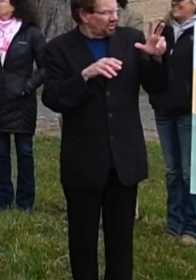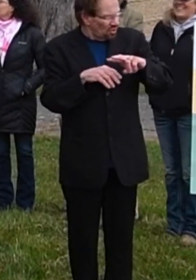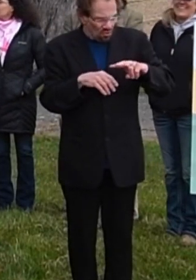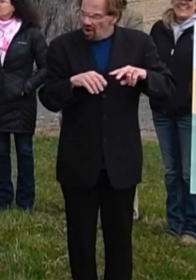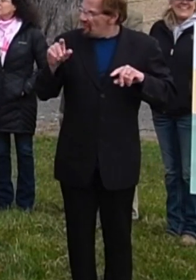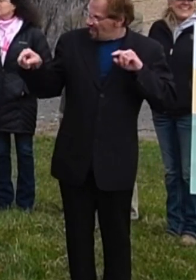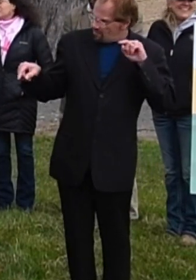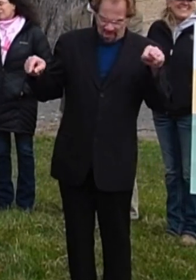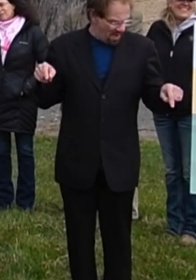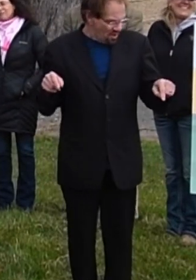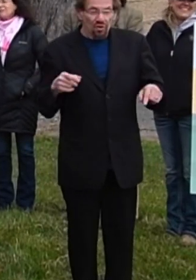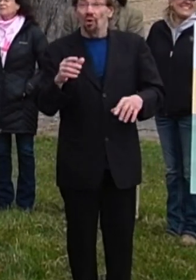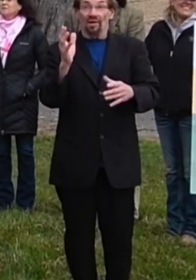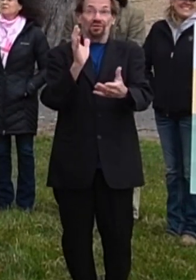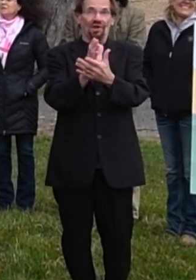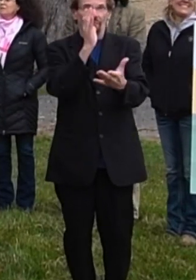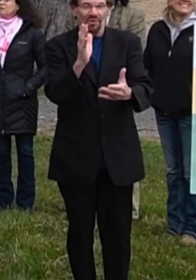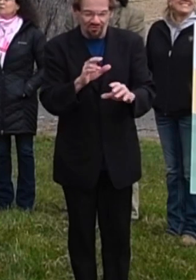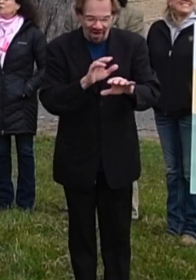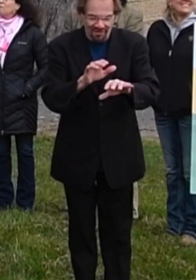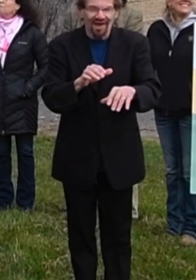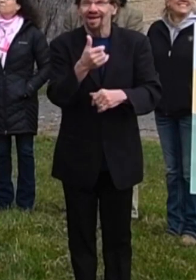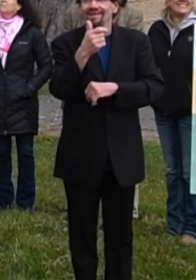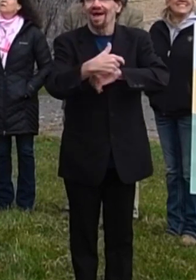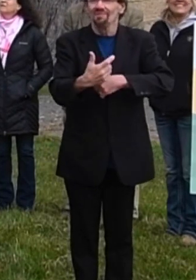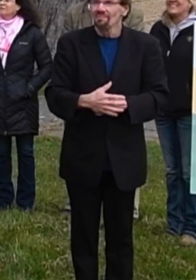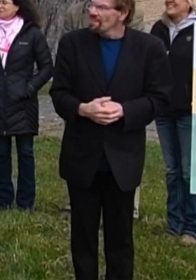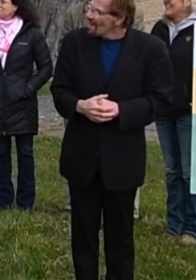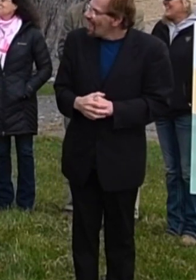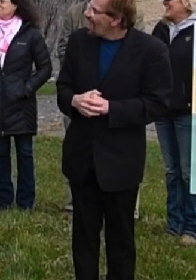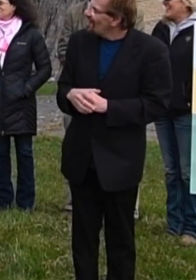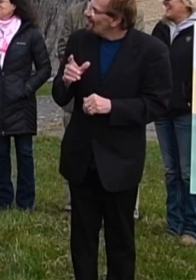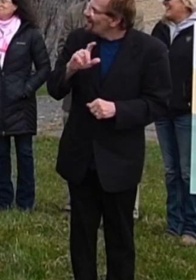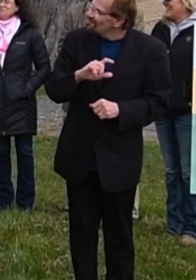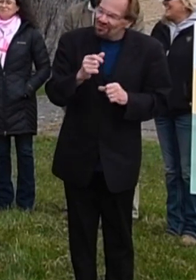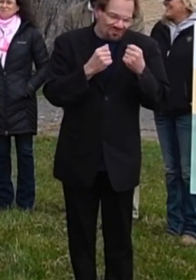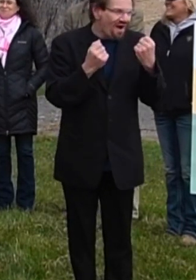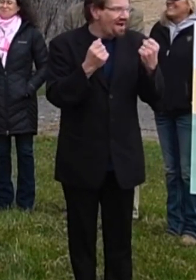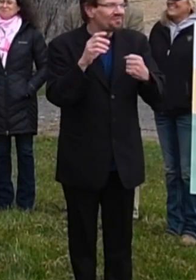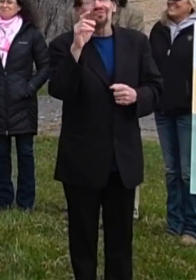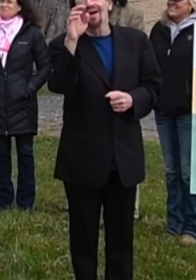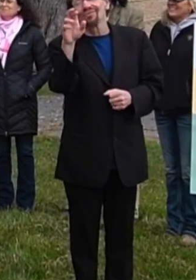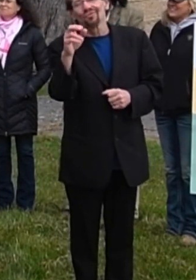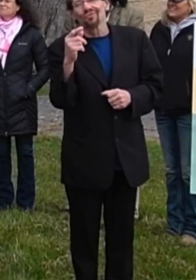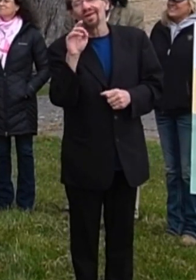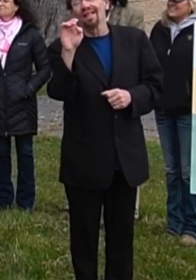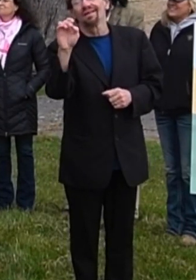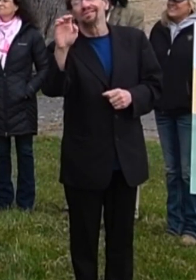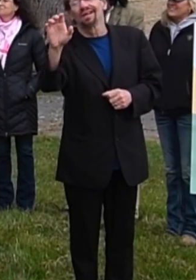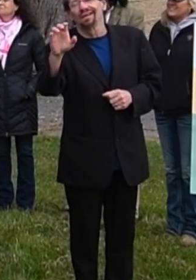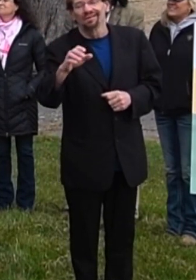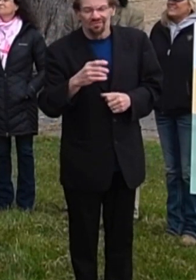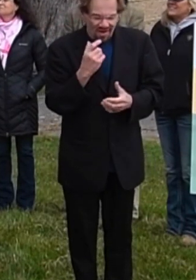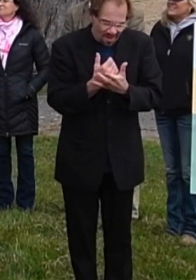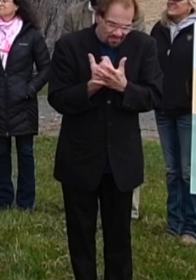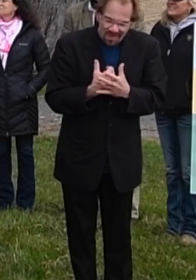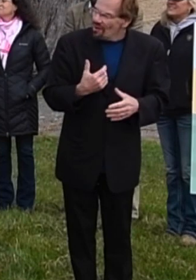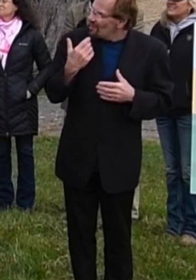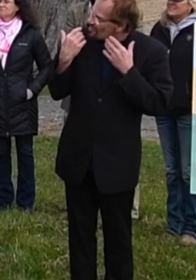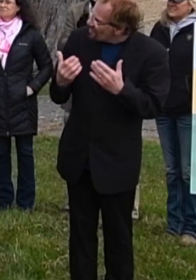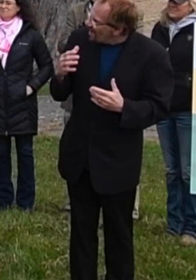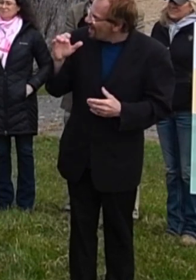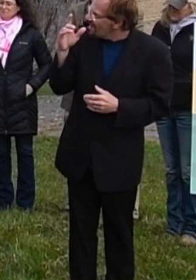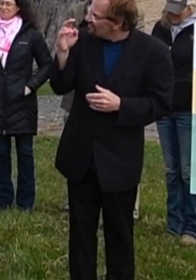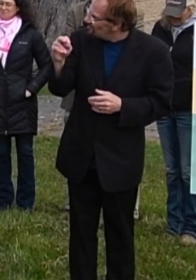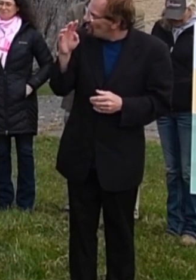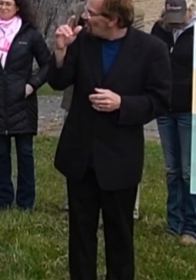on the way there, so I don't have to drive the tractor to Ellicott City. Again, I'd like to thank Calvin Ball for everything you've done for us.